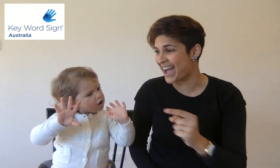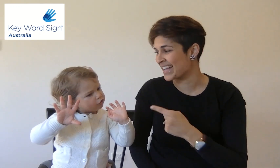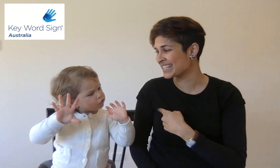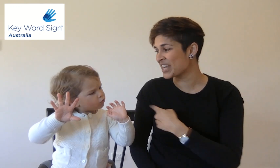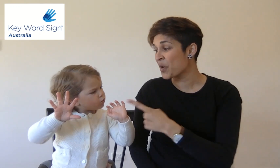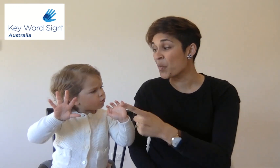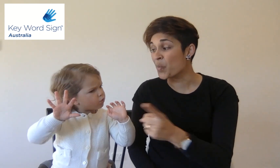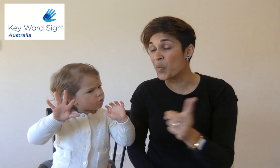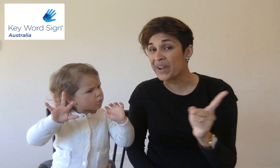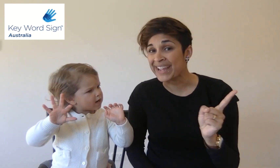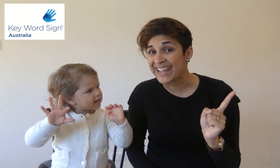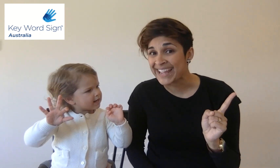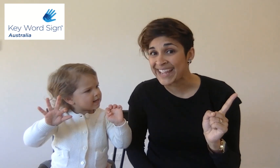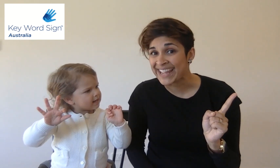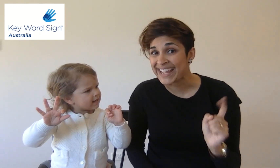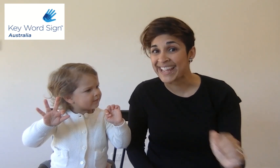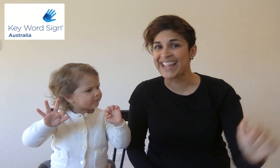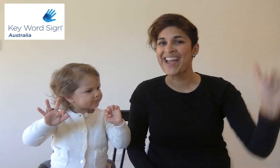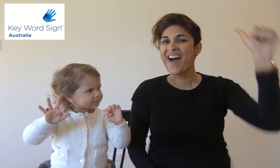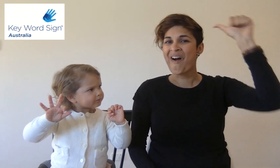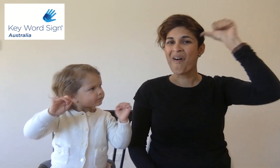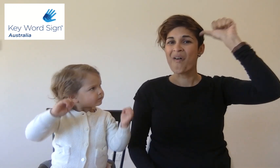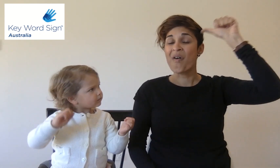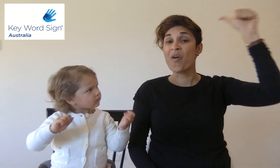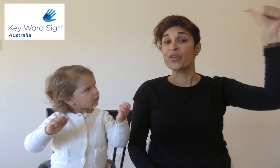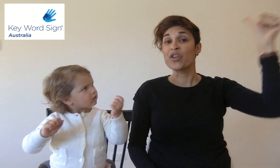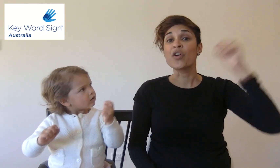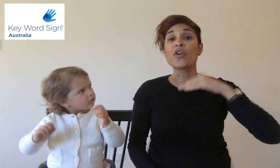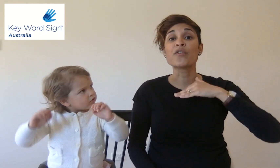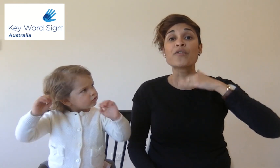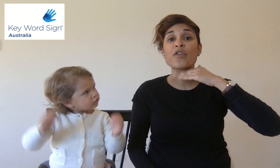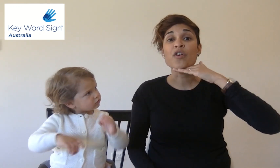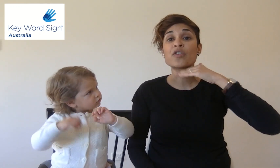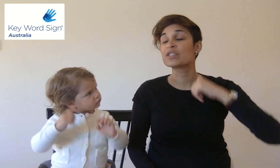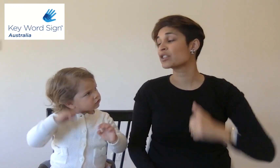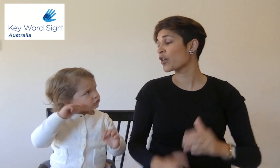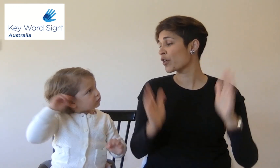But we all know frogs go